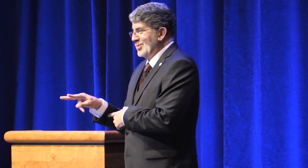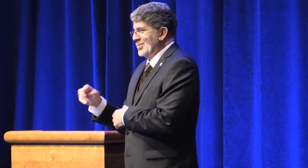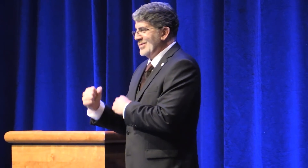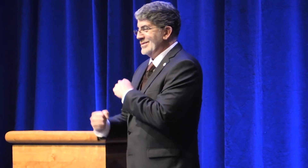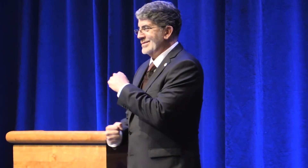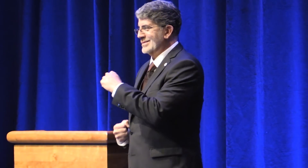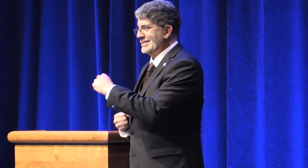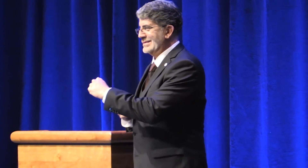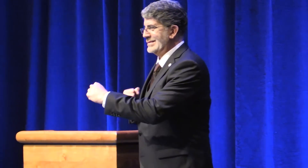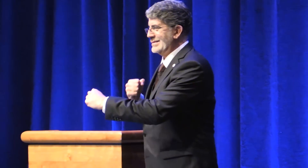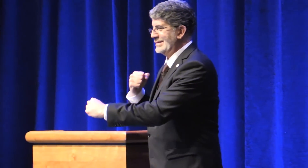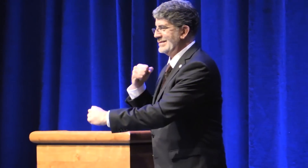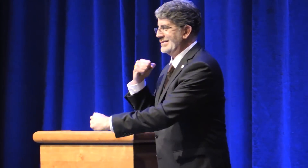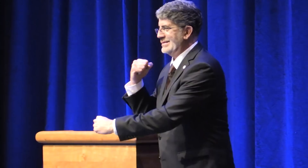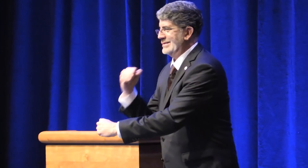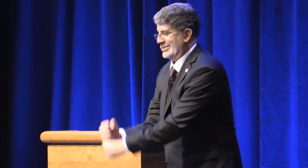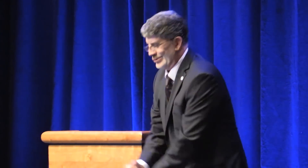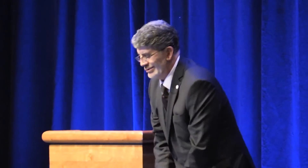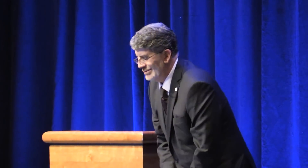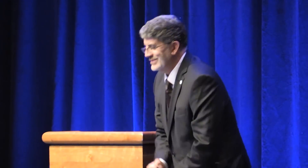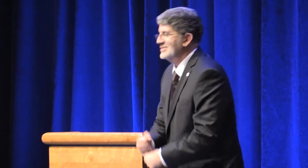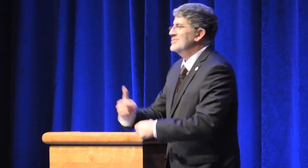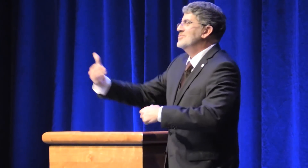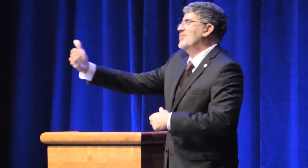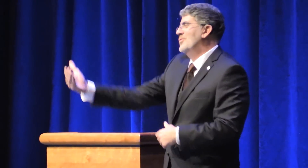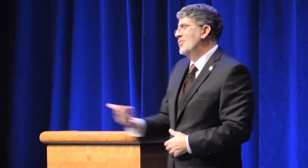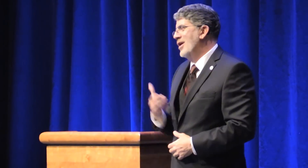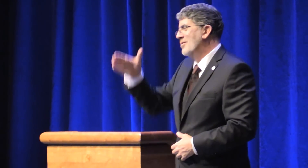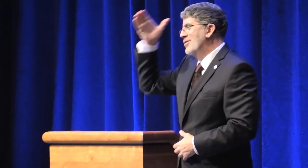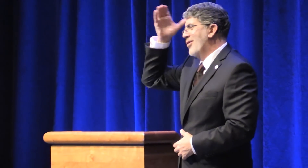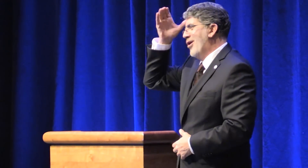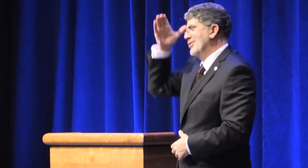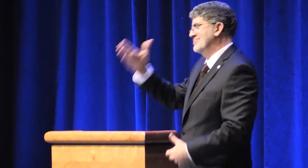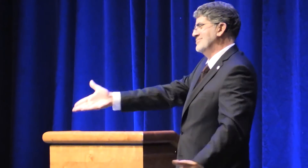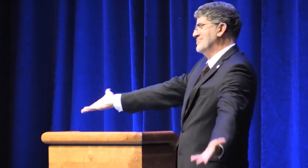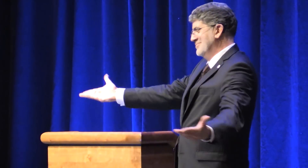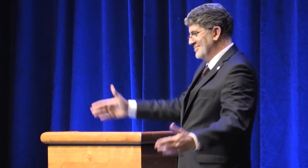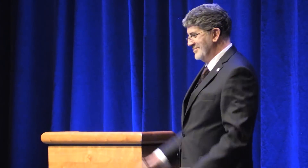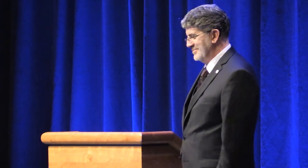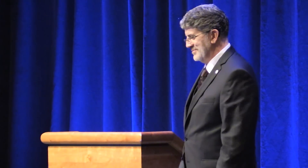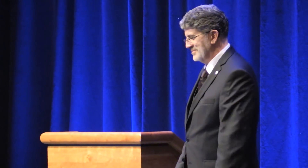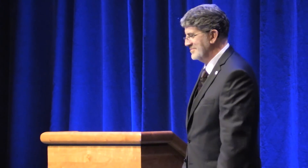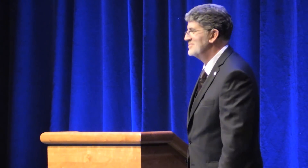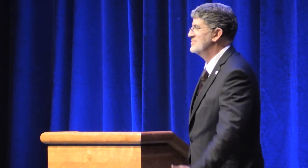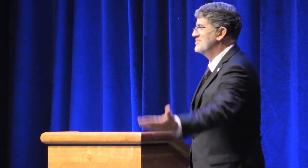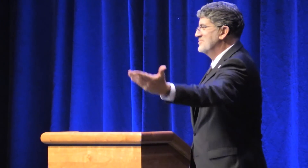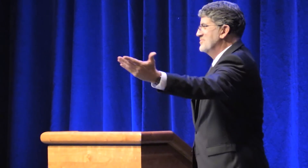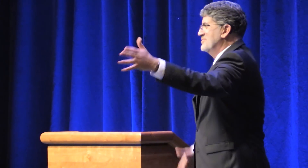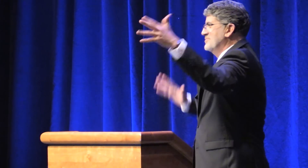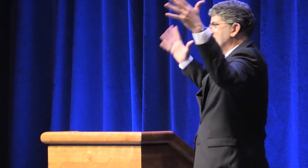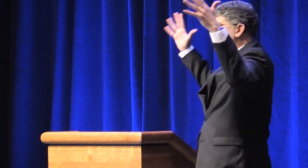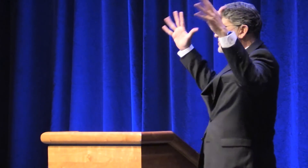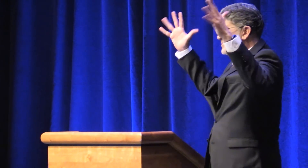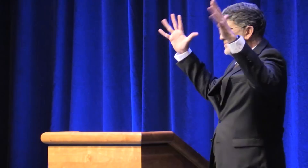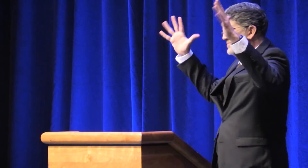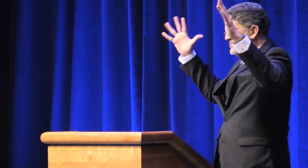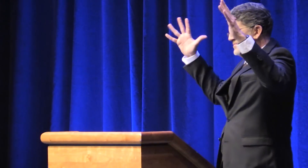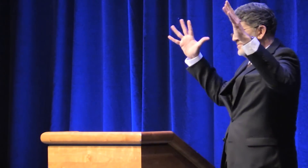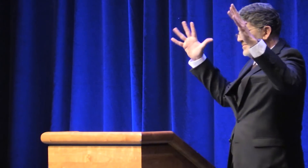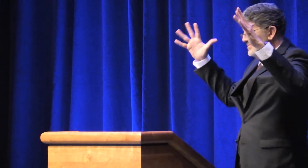TDI with 22 years. Oh, wow. Welcome, Claude Stout. Claude, please take the